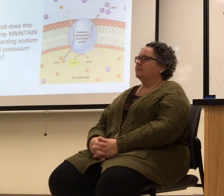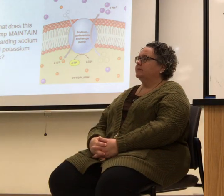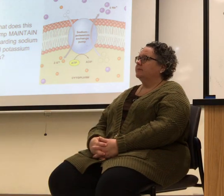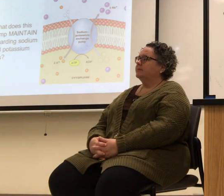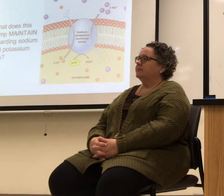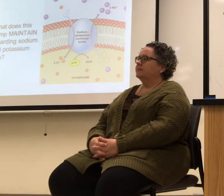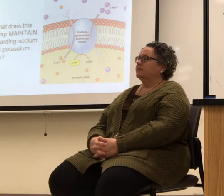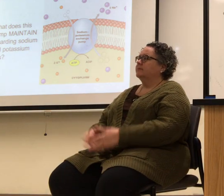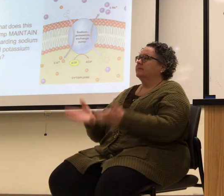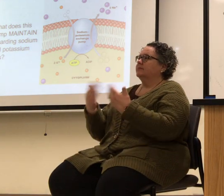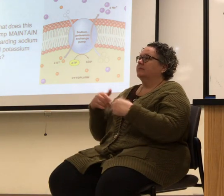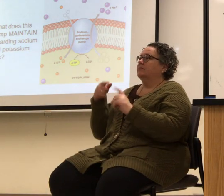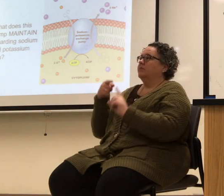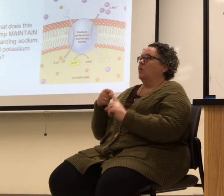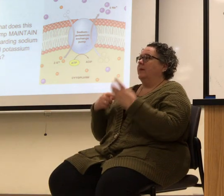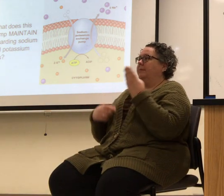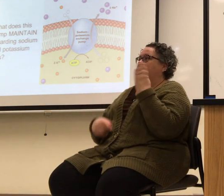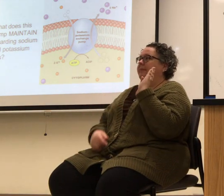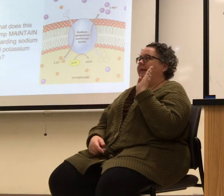Point B.